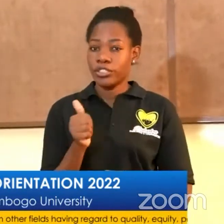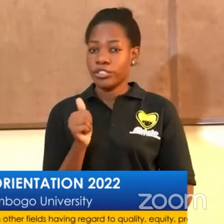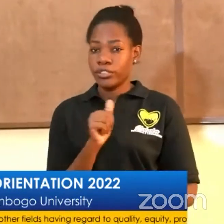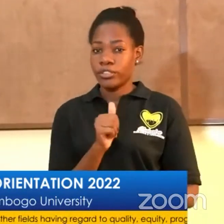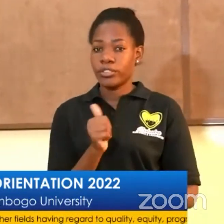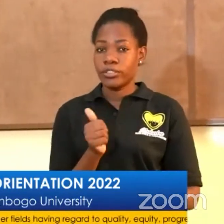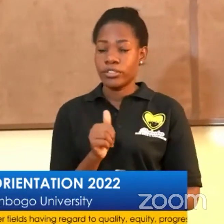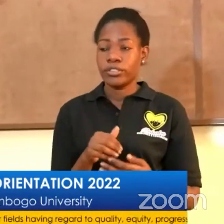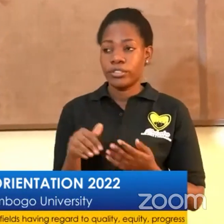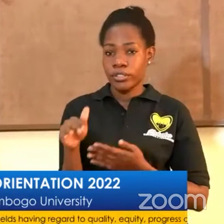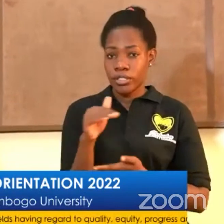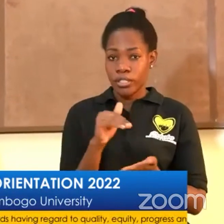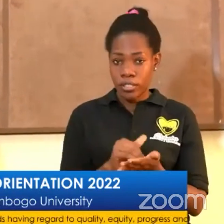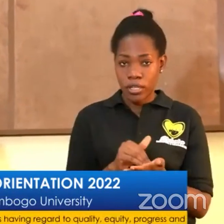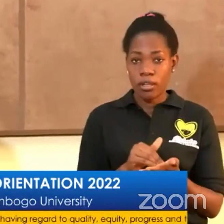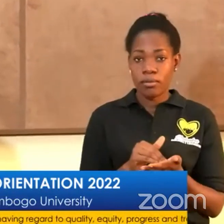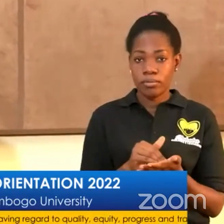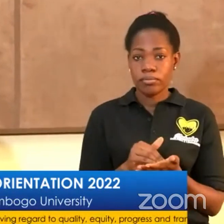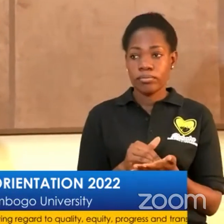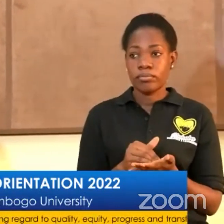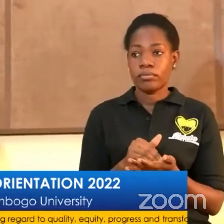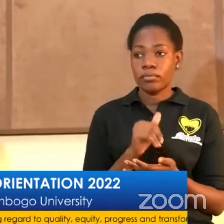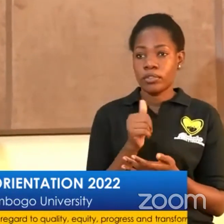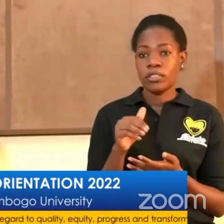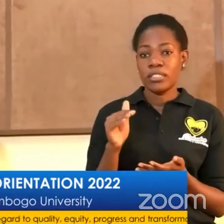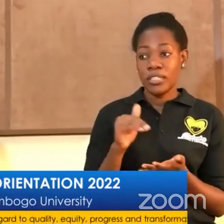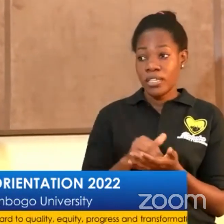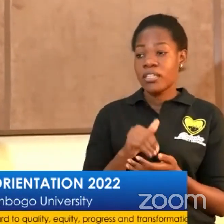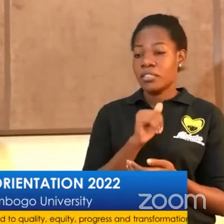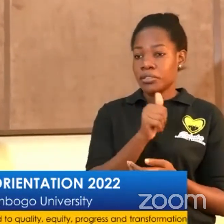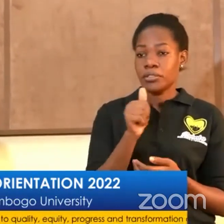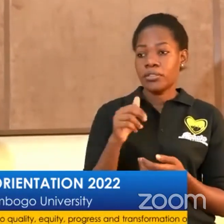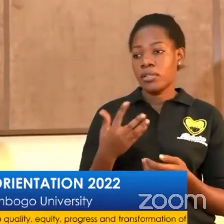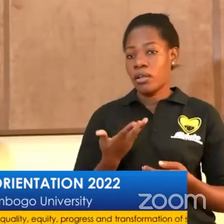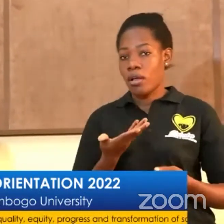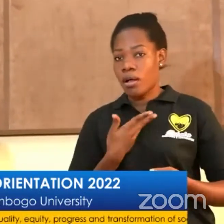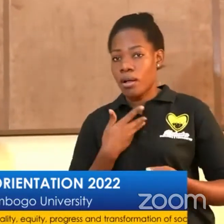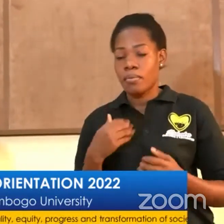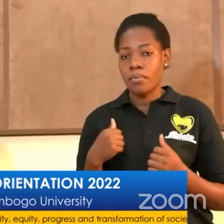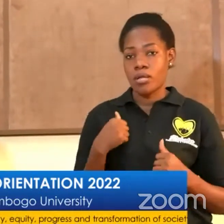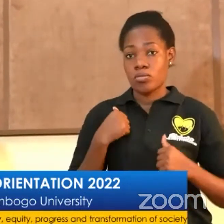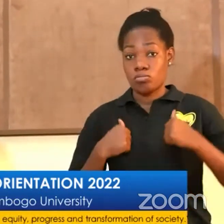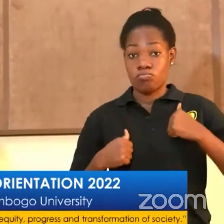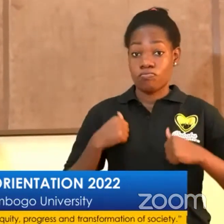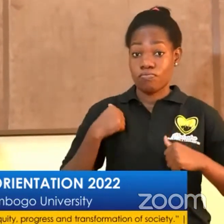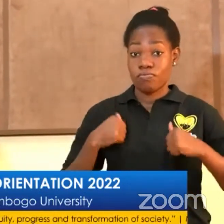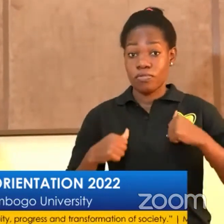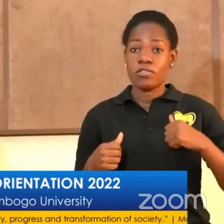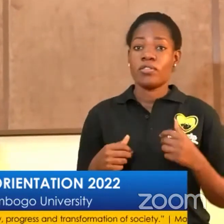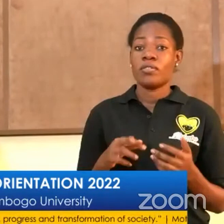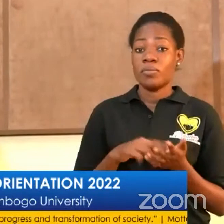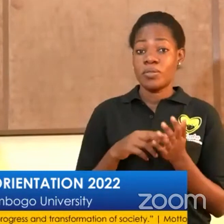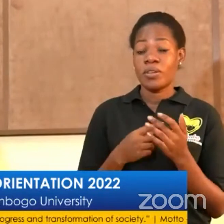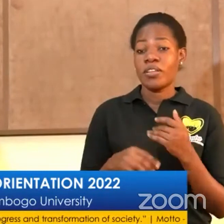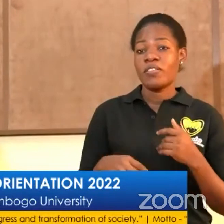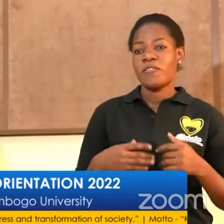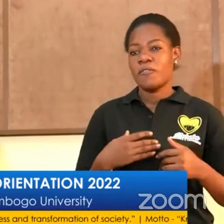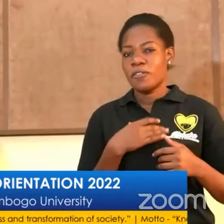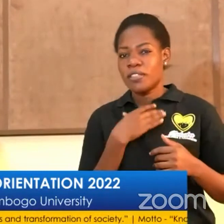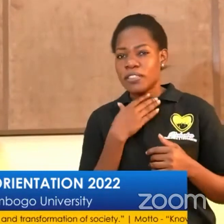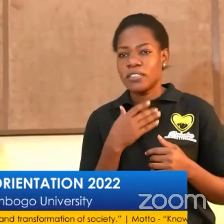service centers, there will be a tour, and that tour will be taking place at the top of the